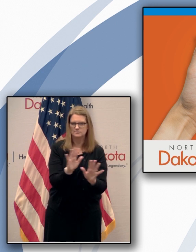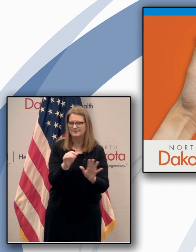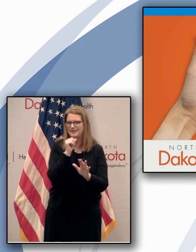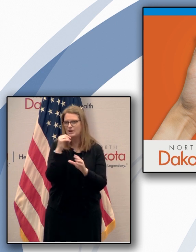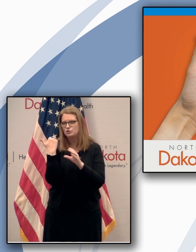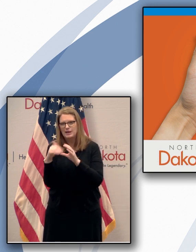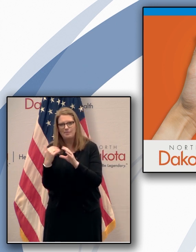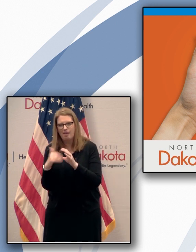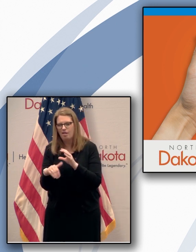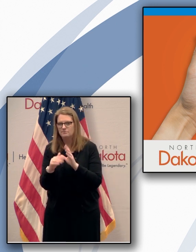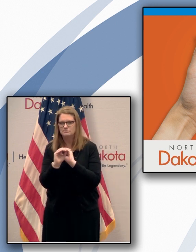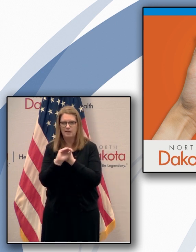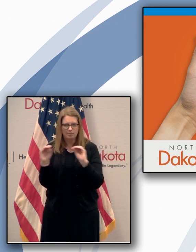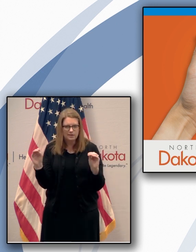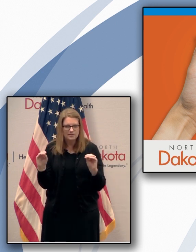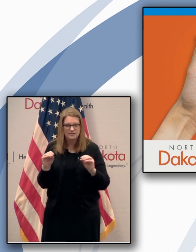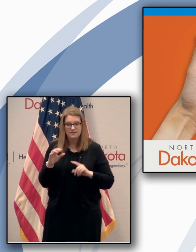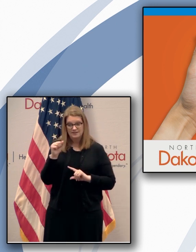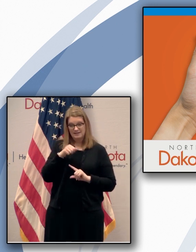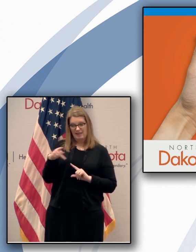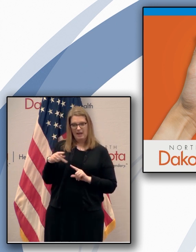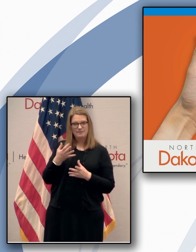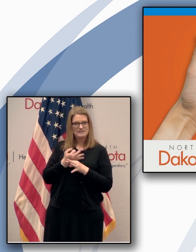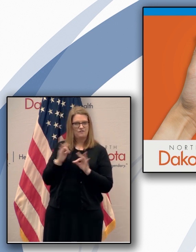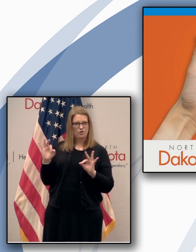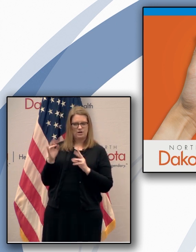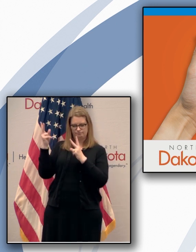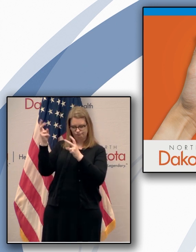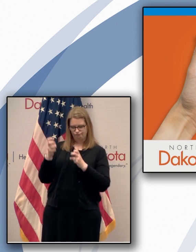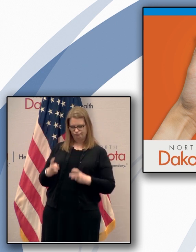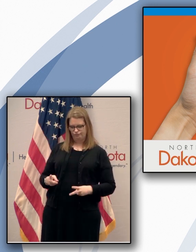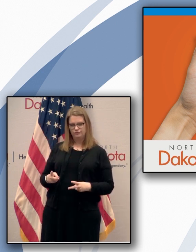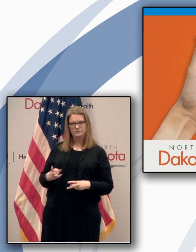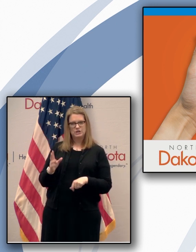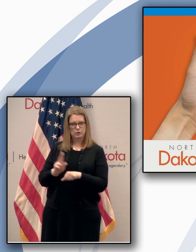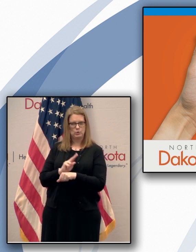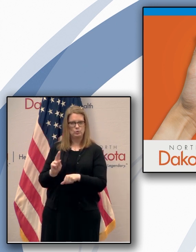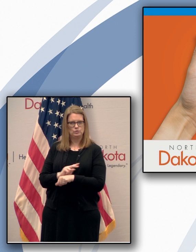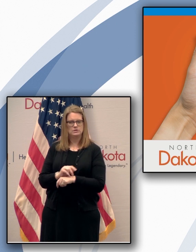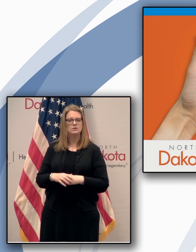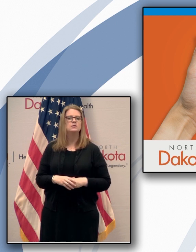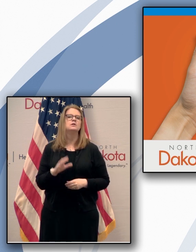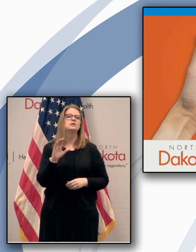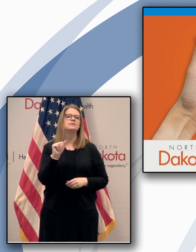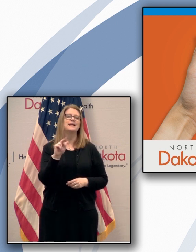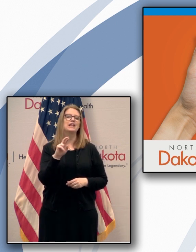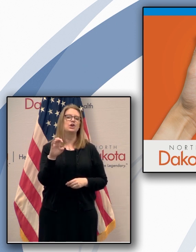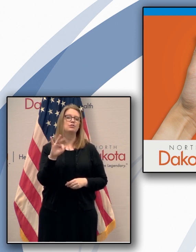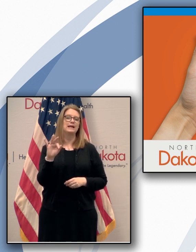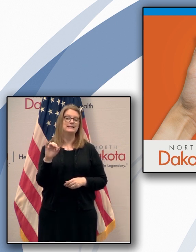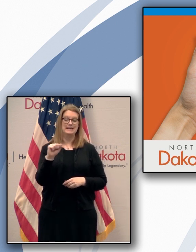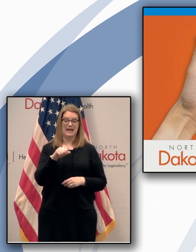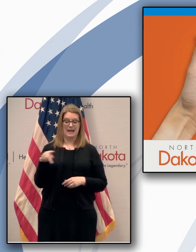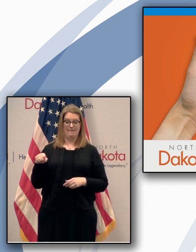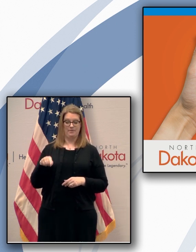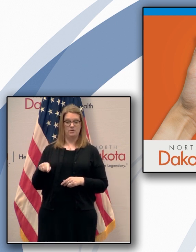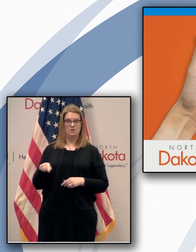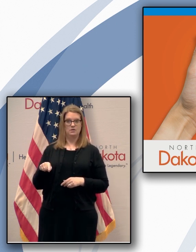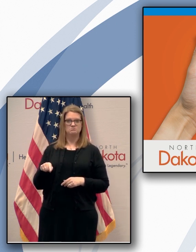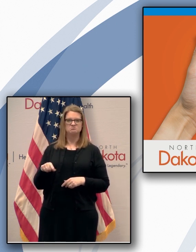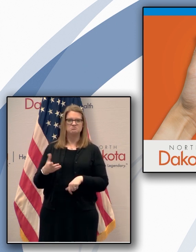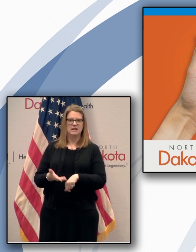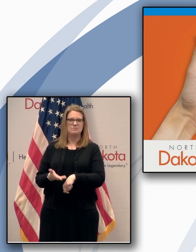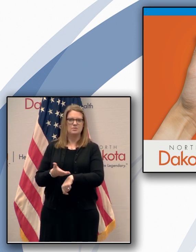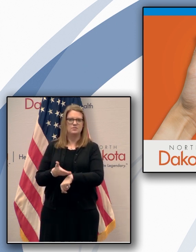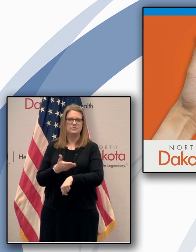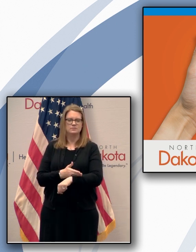your email address, and the app is free for individuals to download. The Care 19 app is also going to keep getting better.